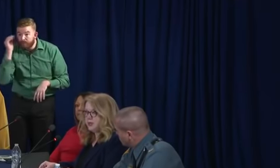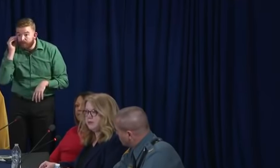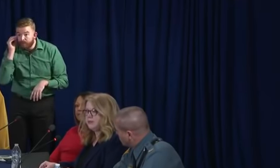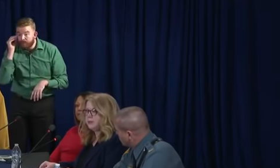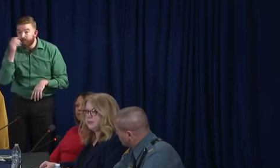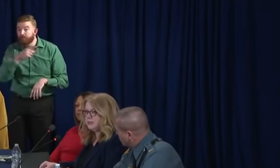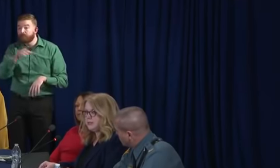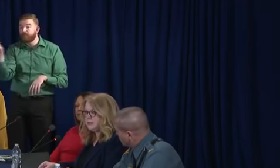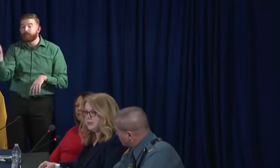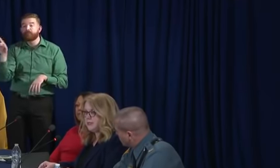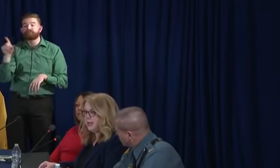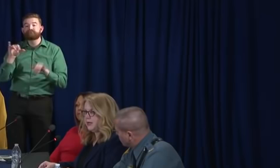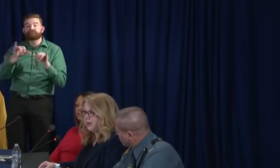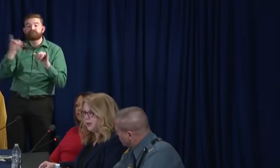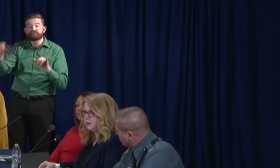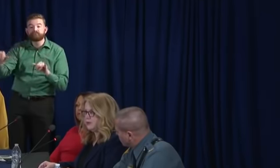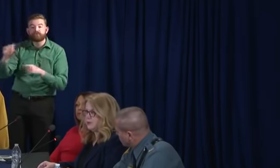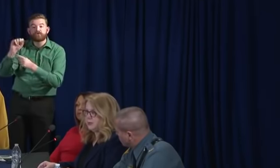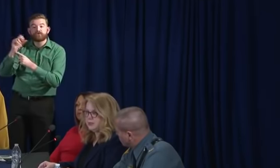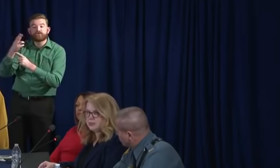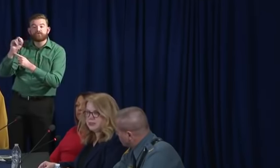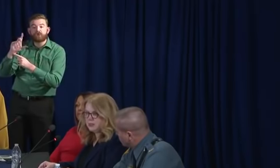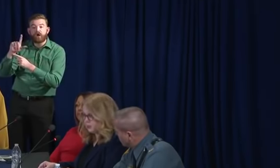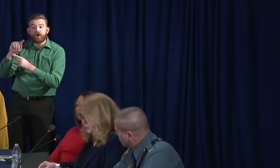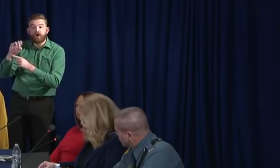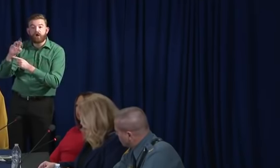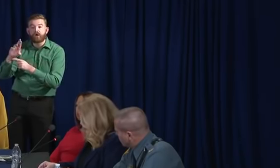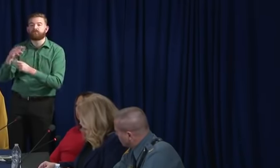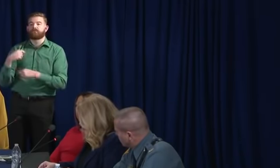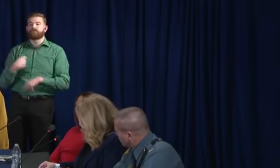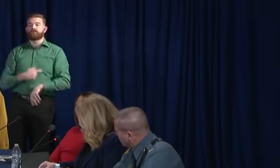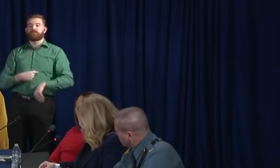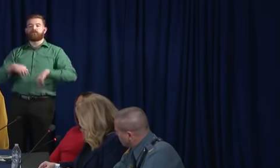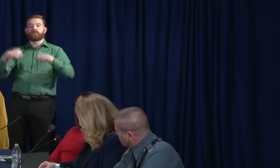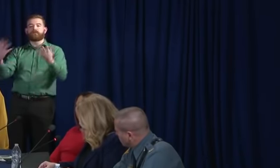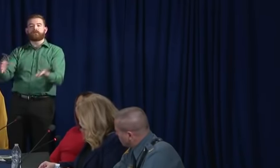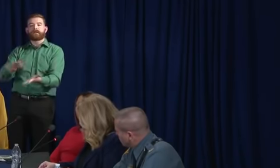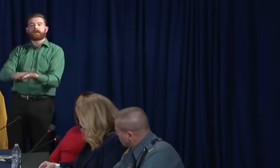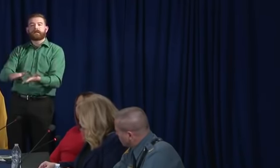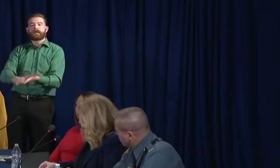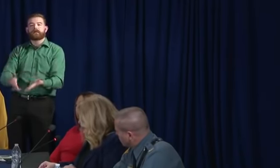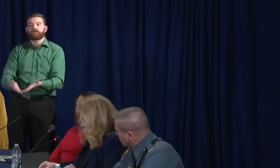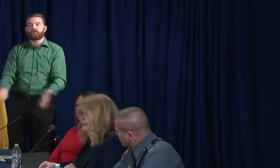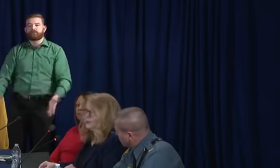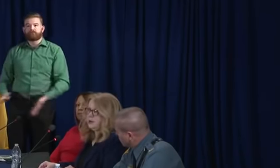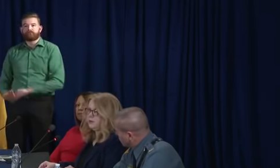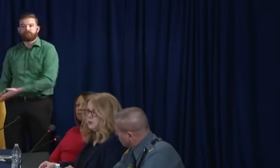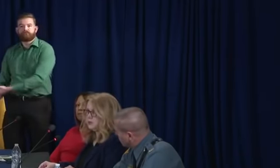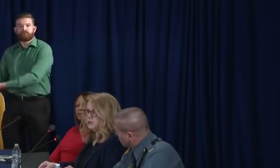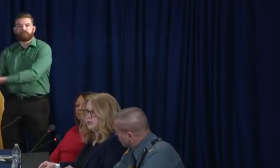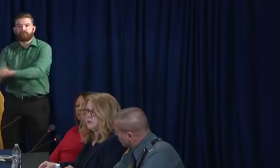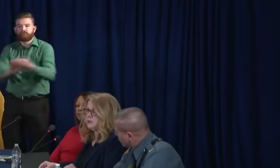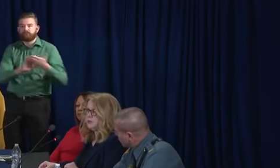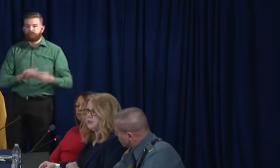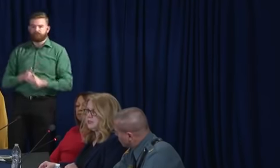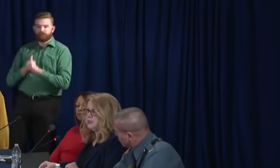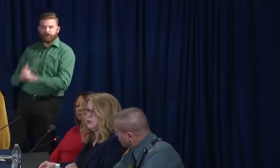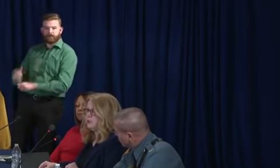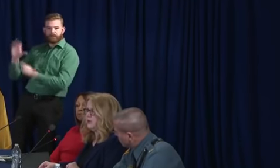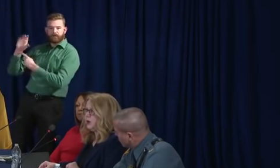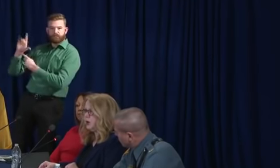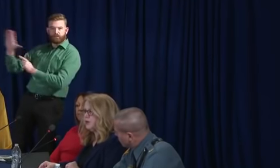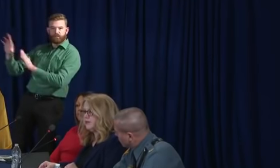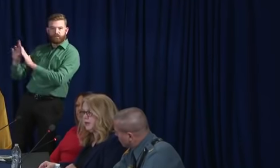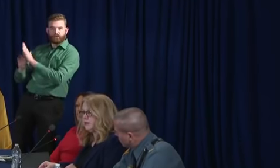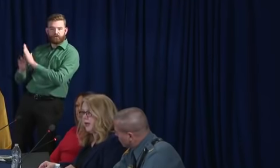that has come from both the CDC and HUD with respect to continuing to deliver their services. We in the Department of Human Services will continue to